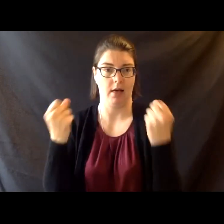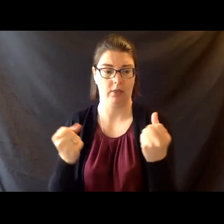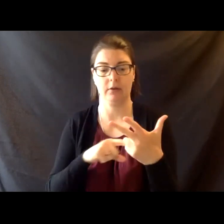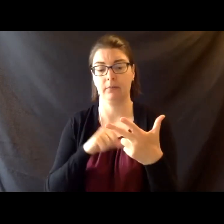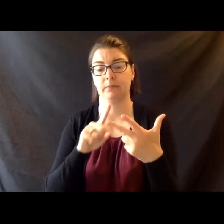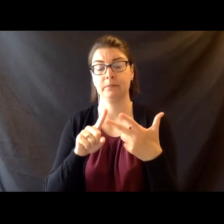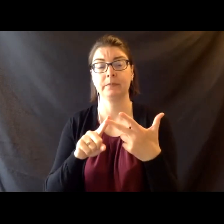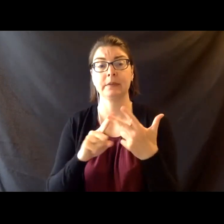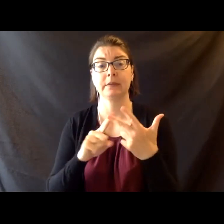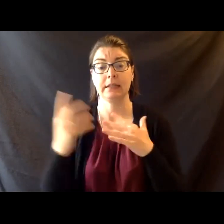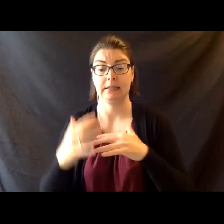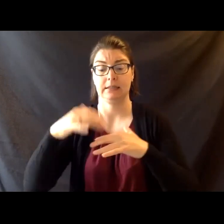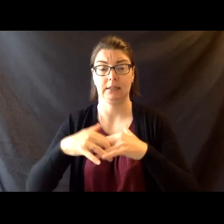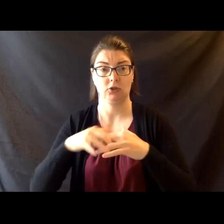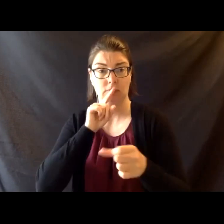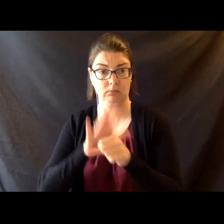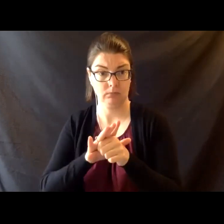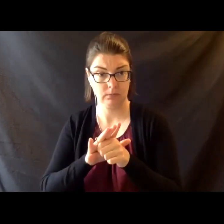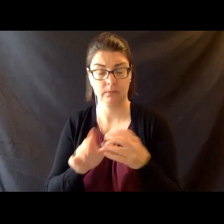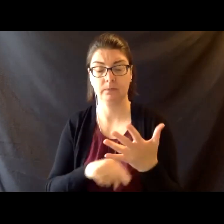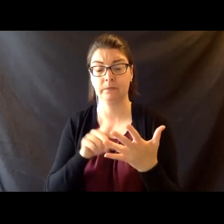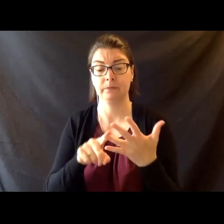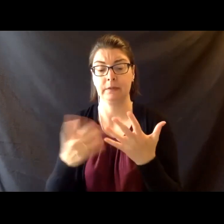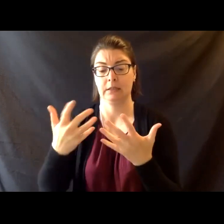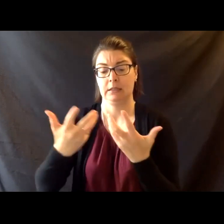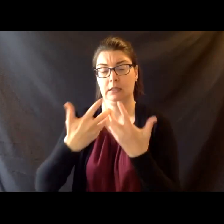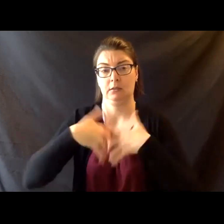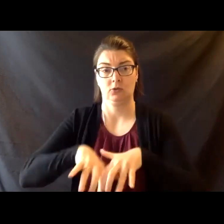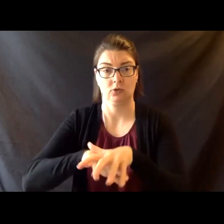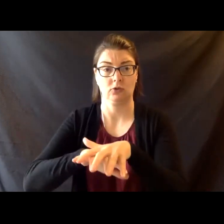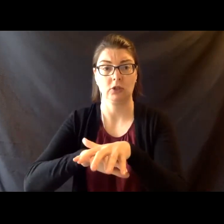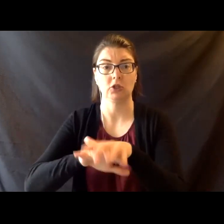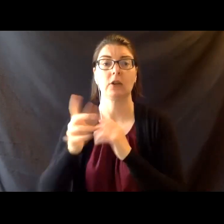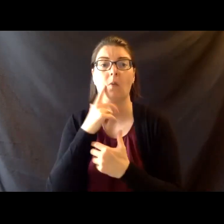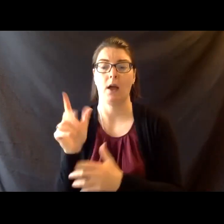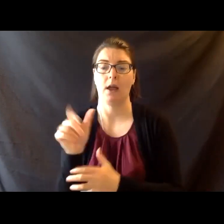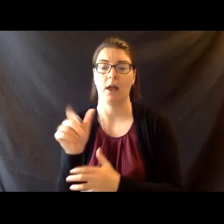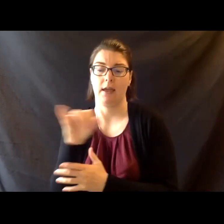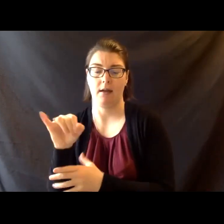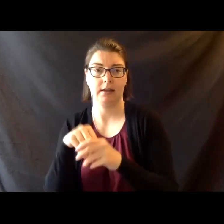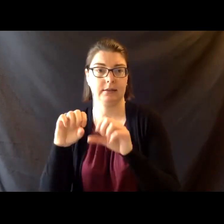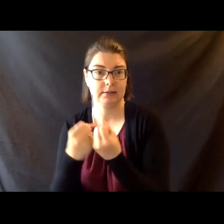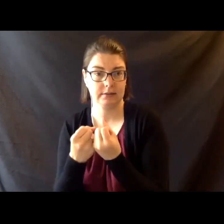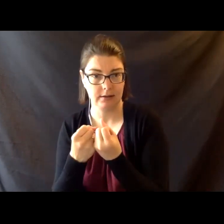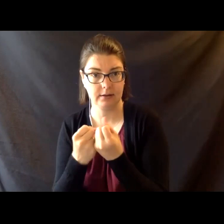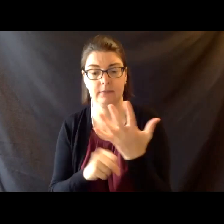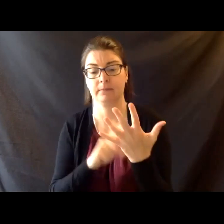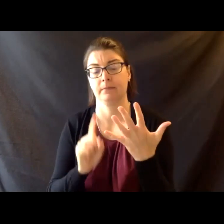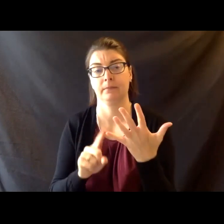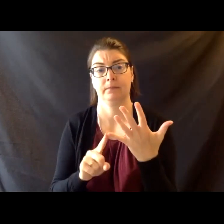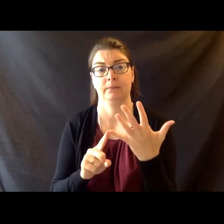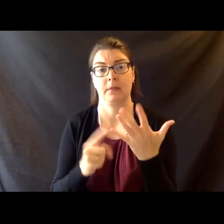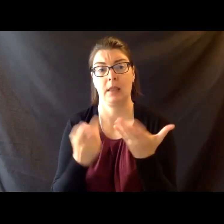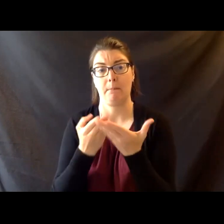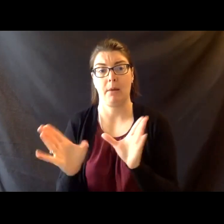indigenous futurities. Number four is integration of artificial intelligence into society. And number five is